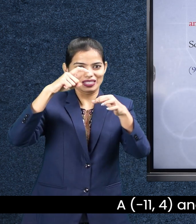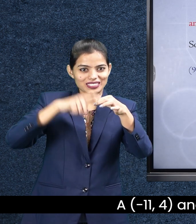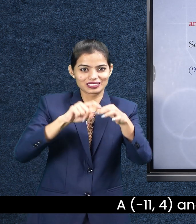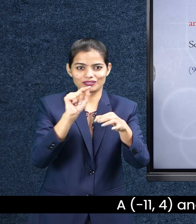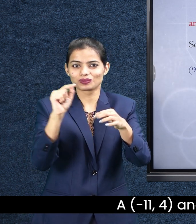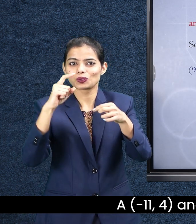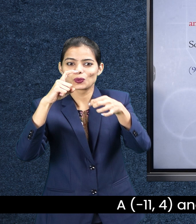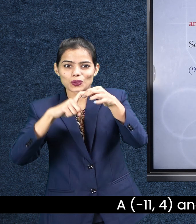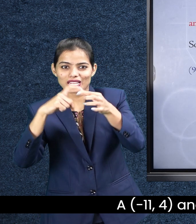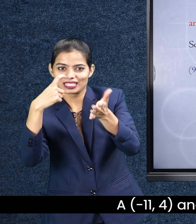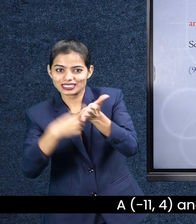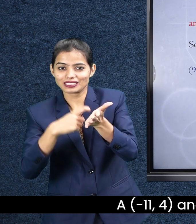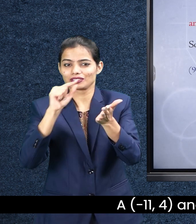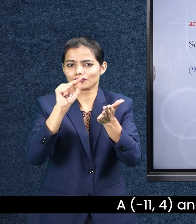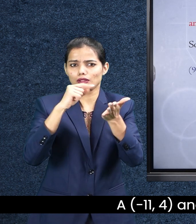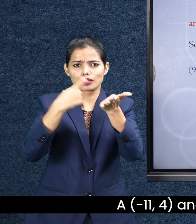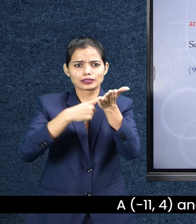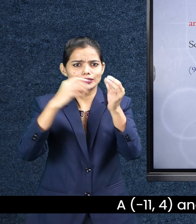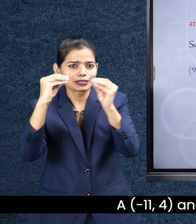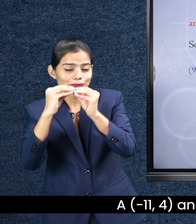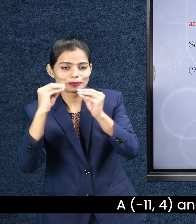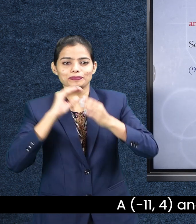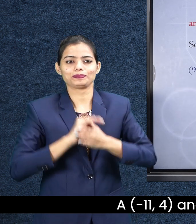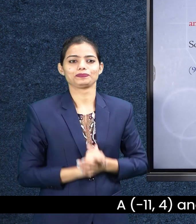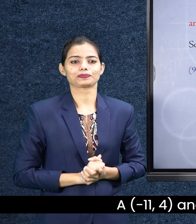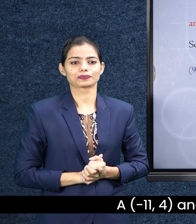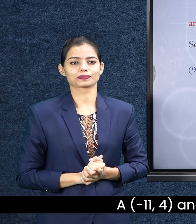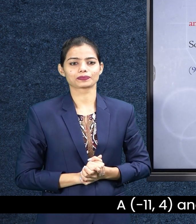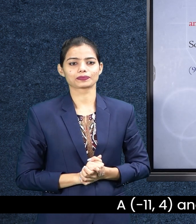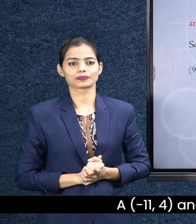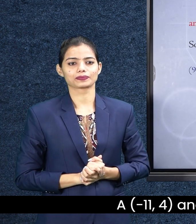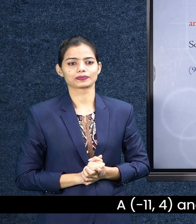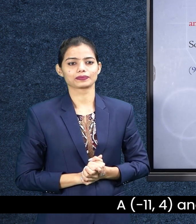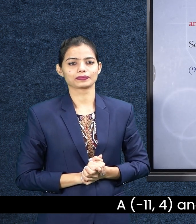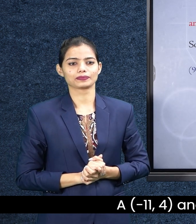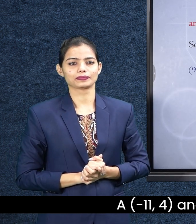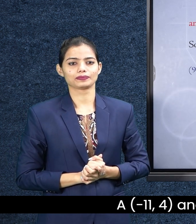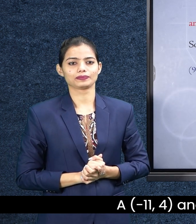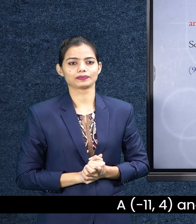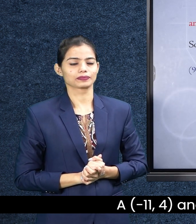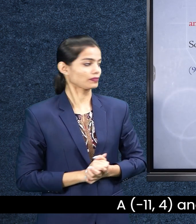that AP is equal to PQ is equal to QR is equal to RB.